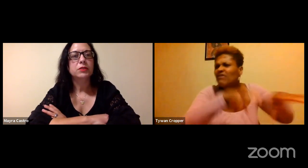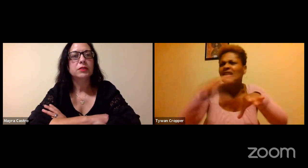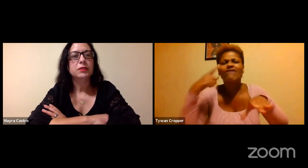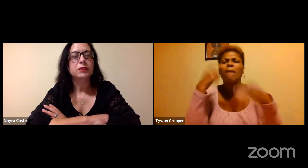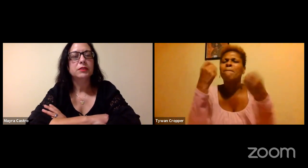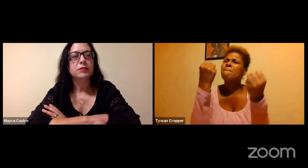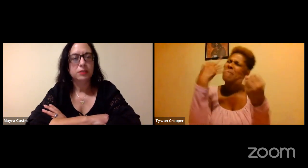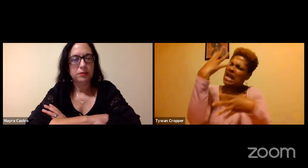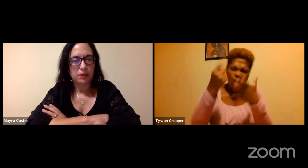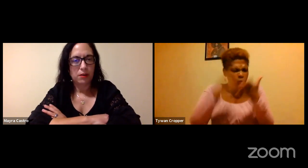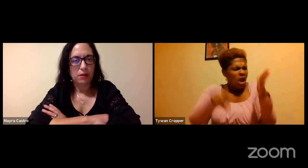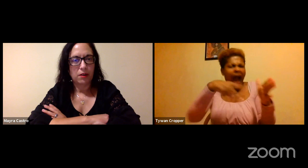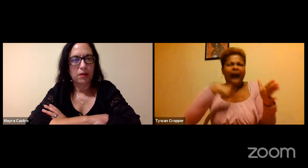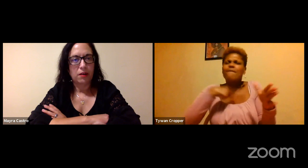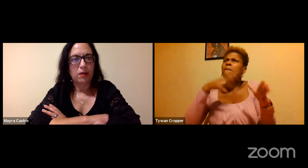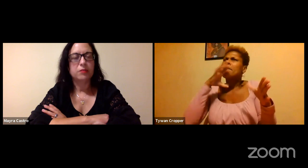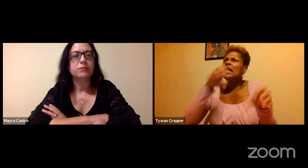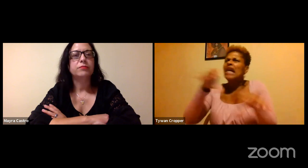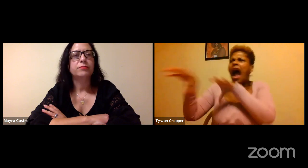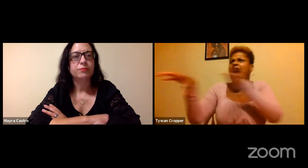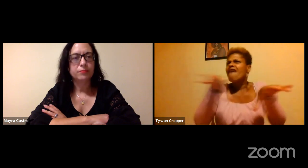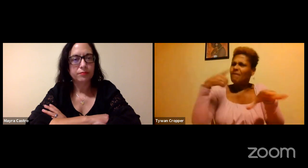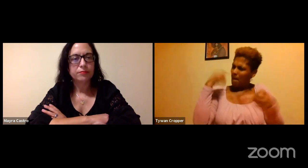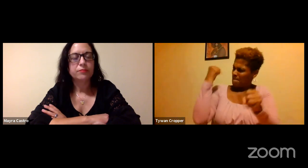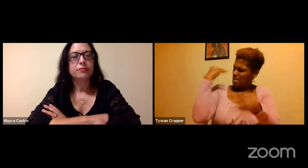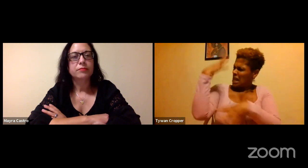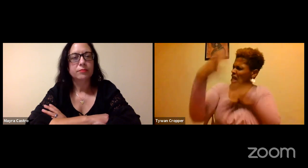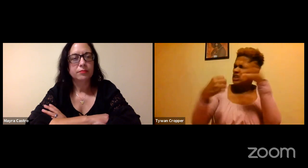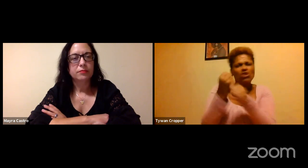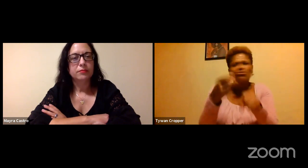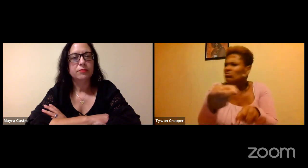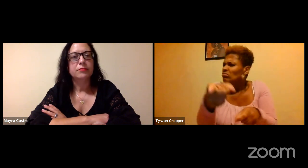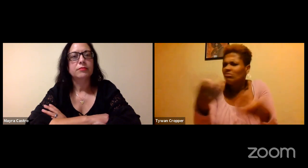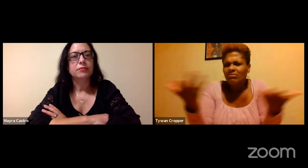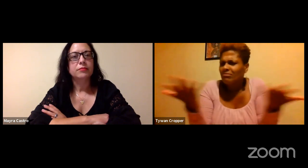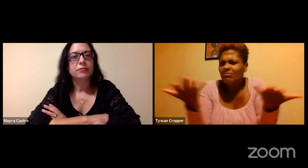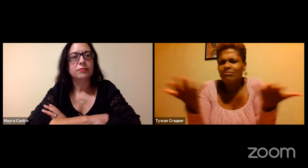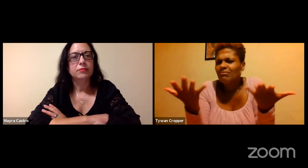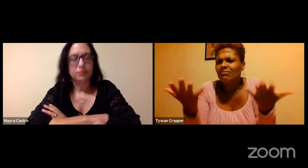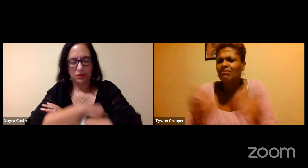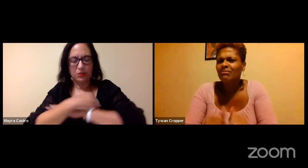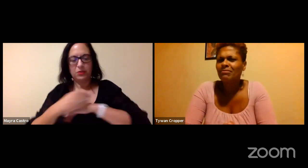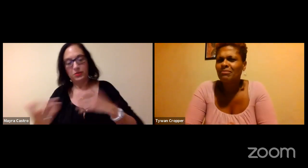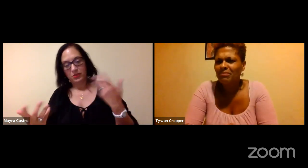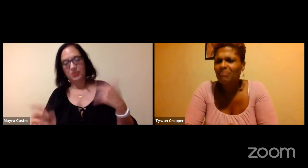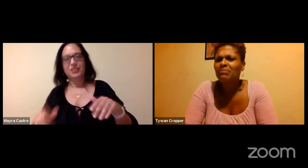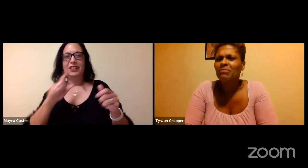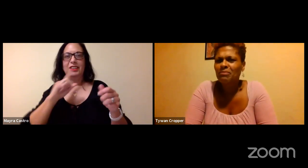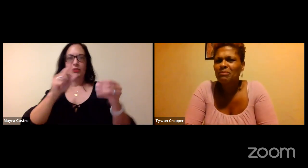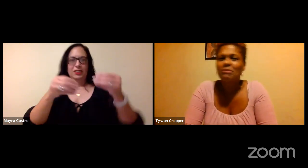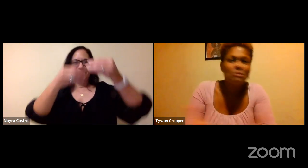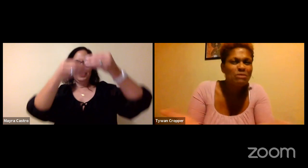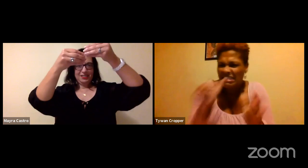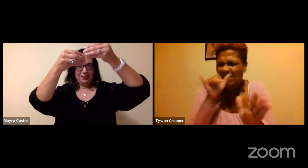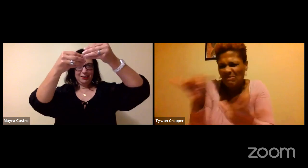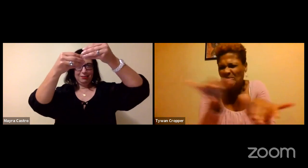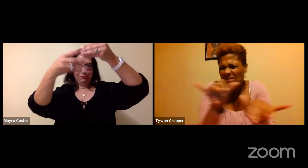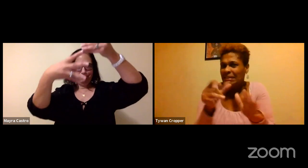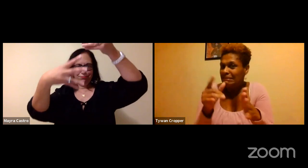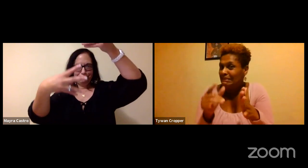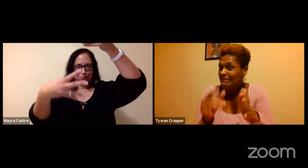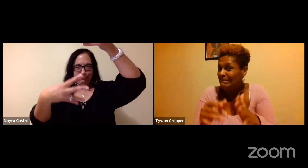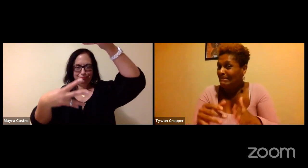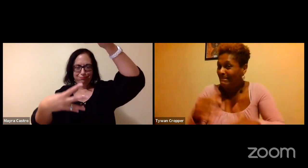Now, I know you've been a community activist for many years. And I want to know, what are you most proud